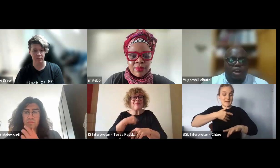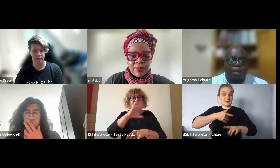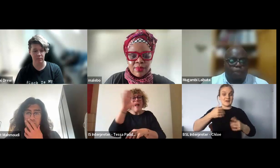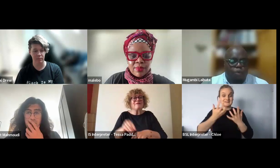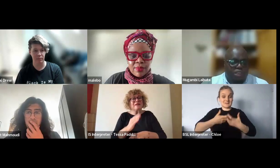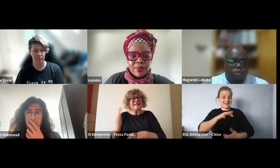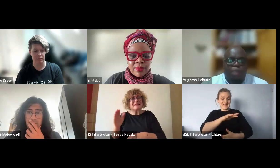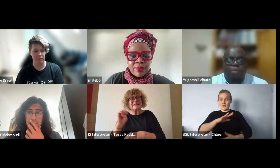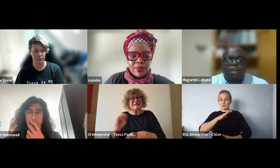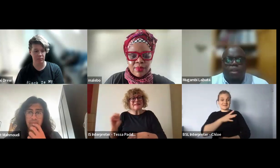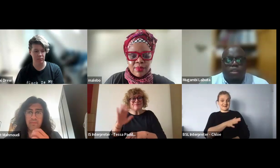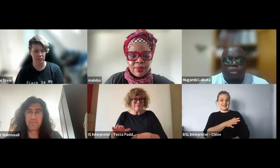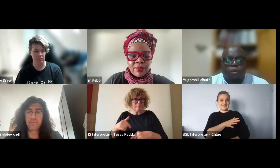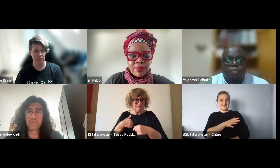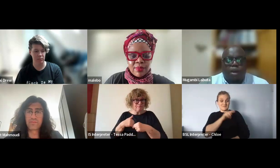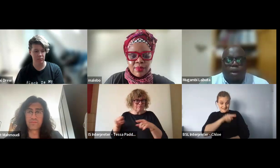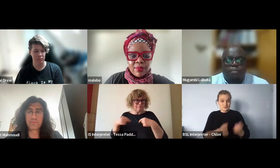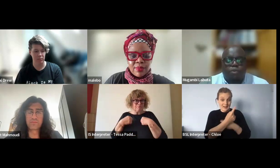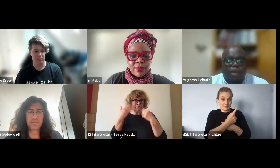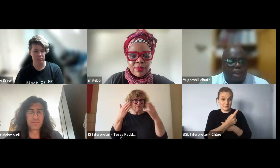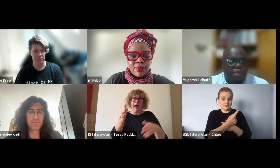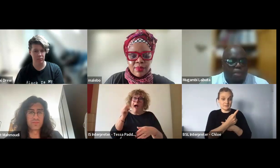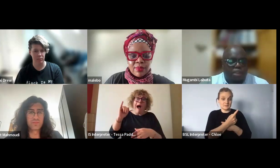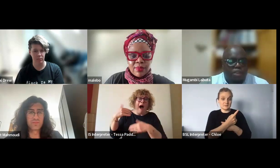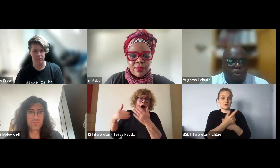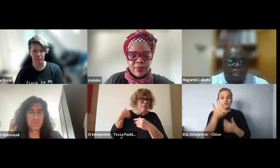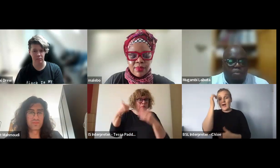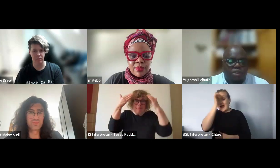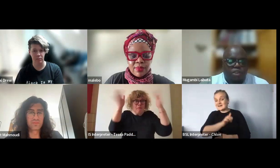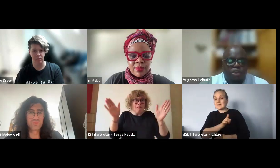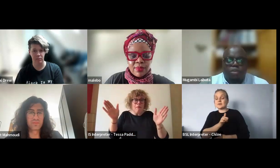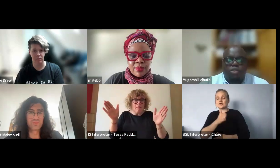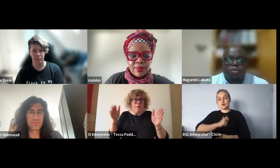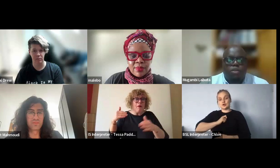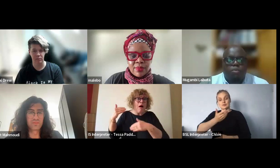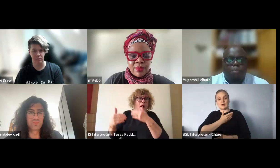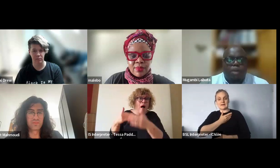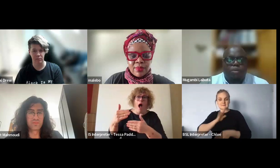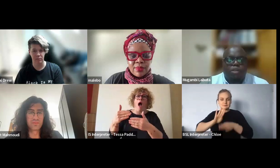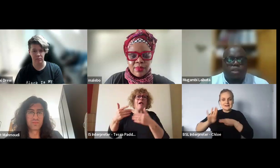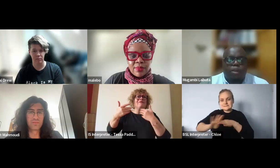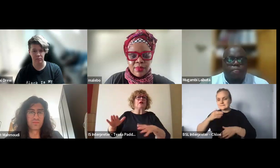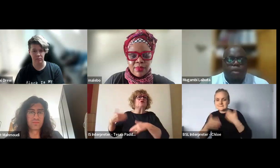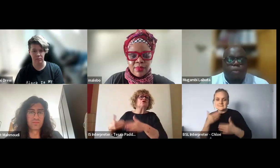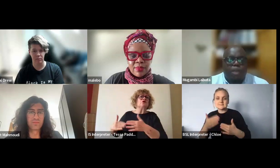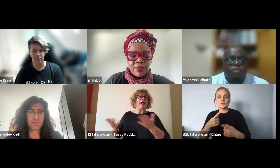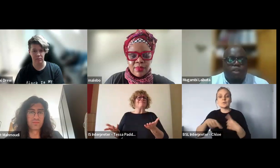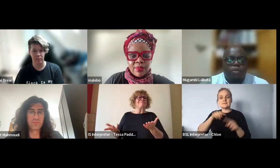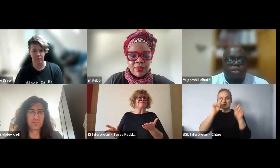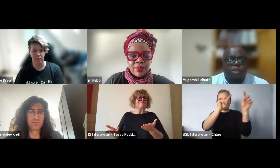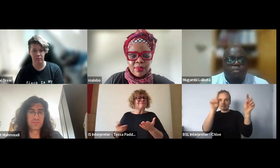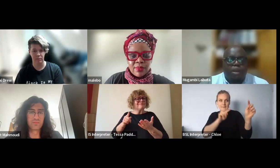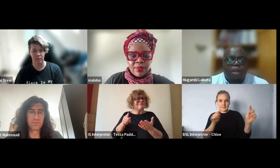place. Was this to happen? So, academics, human rights practitioners, we need to continue mapping out where